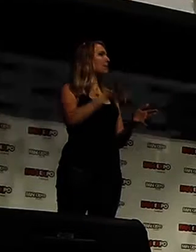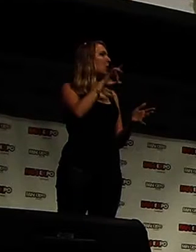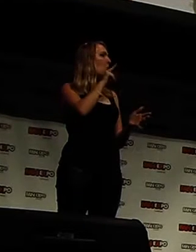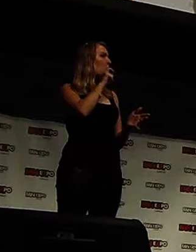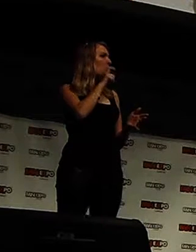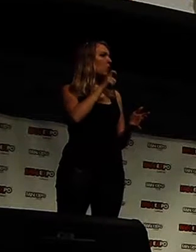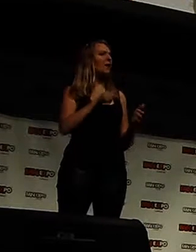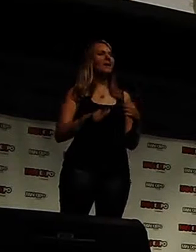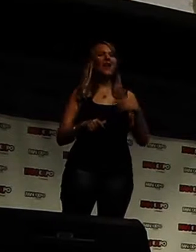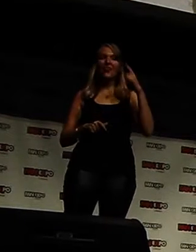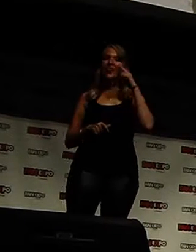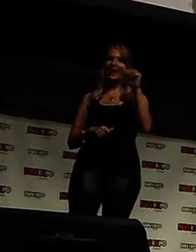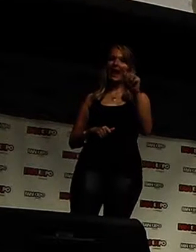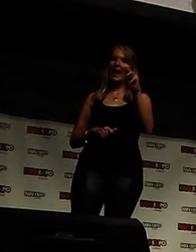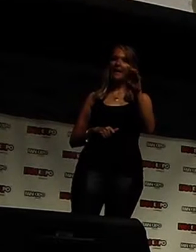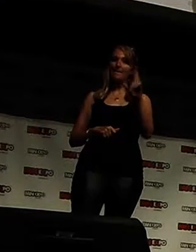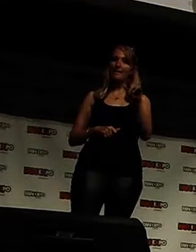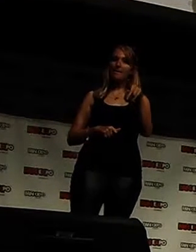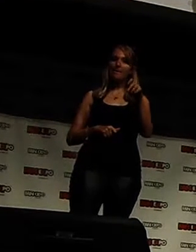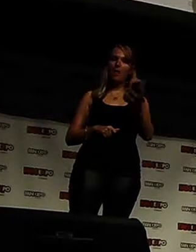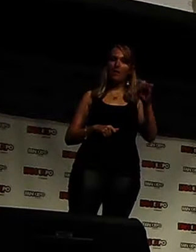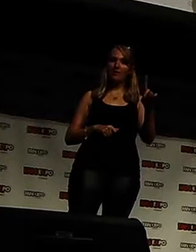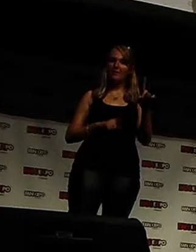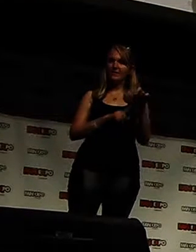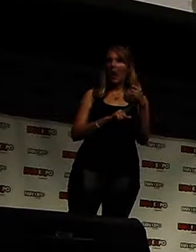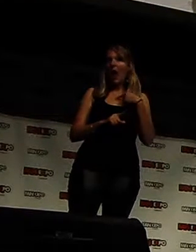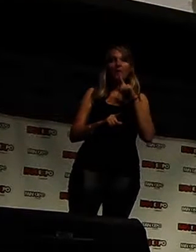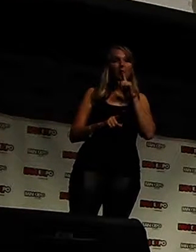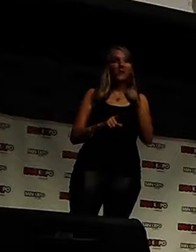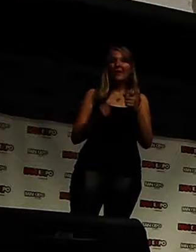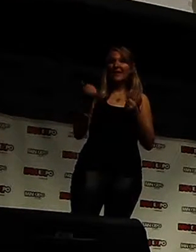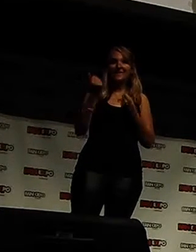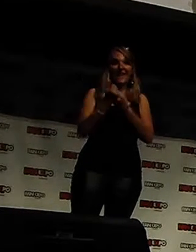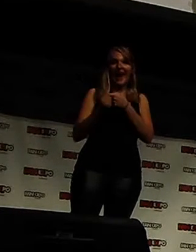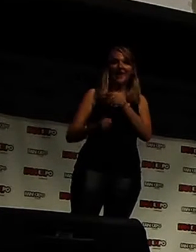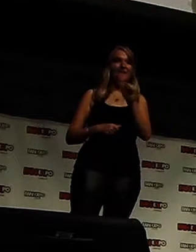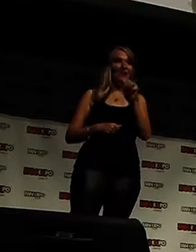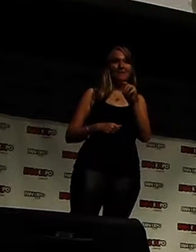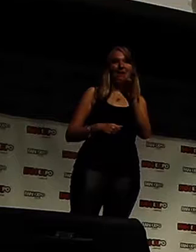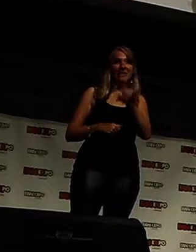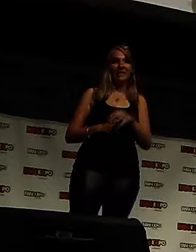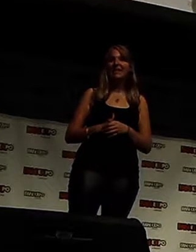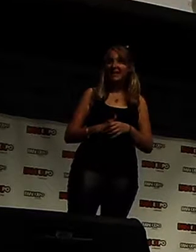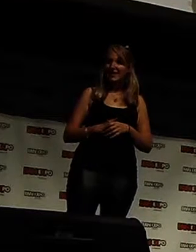I think it would be Amy Pond. I was such an Amy Pond fan.